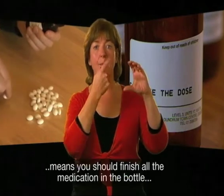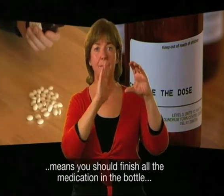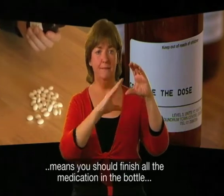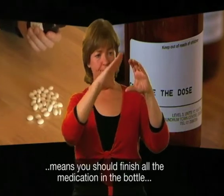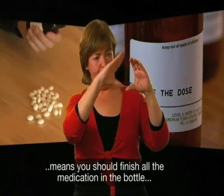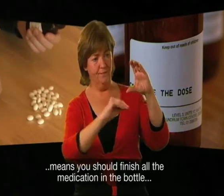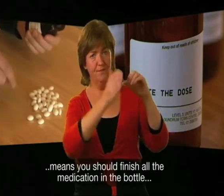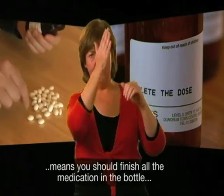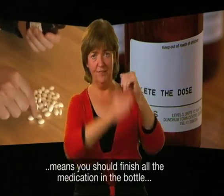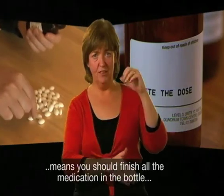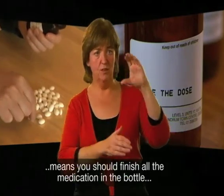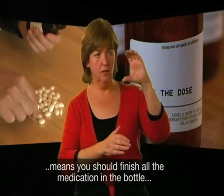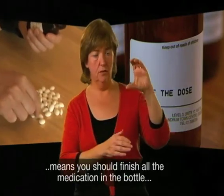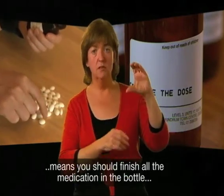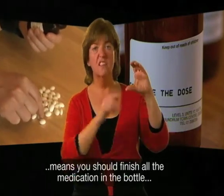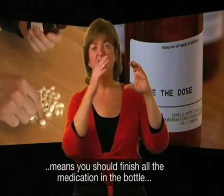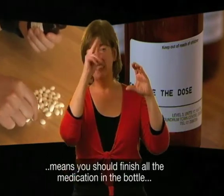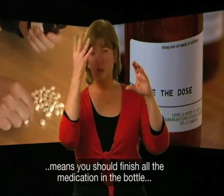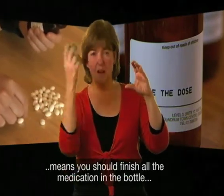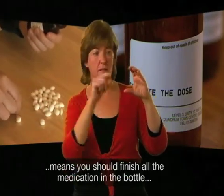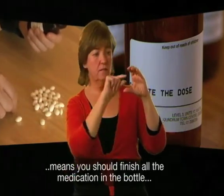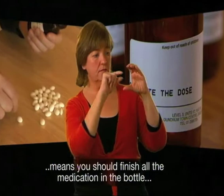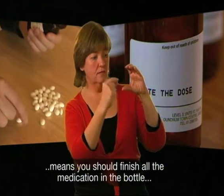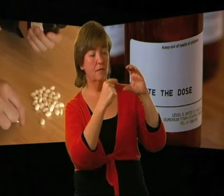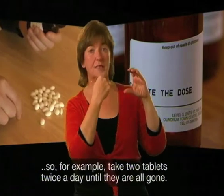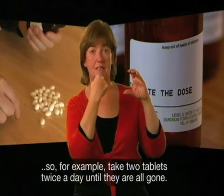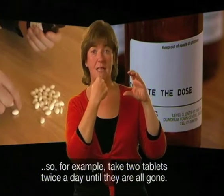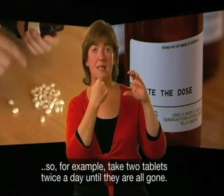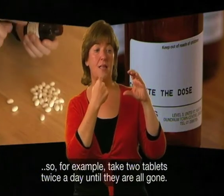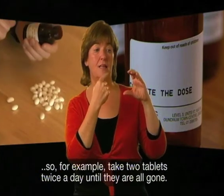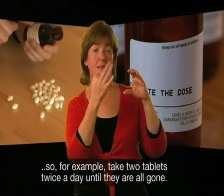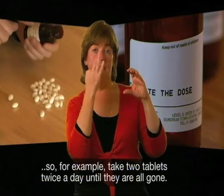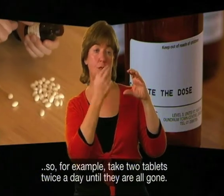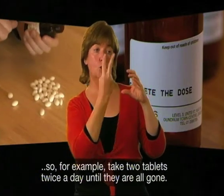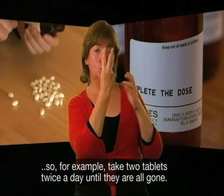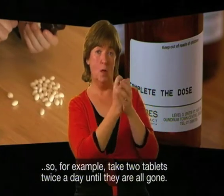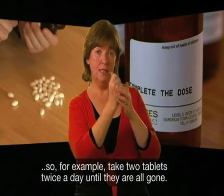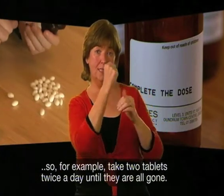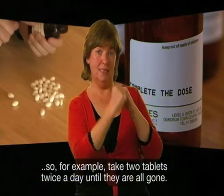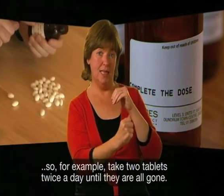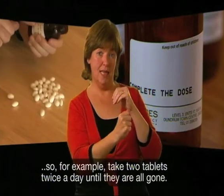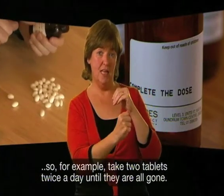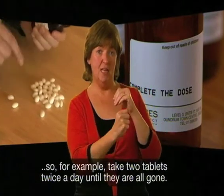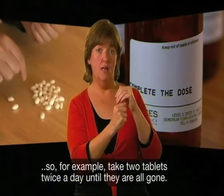means you should finish all the medication in the bottle. So, for example, take 2 tablets twice a day until they are all